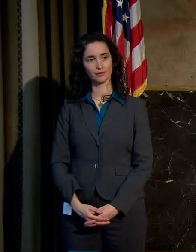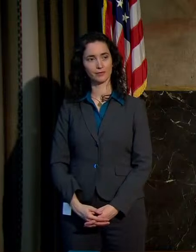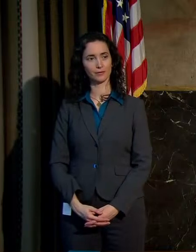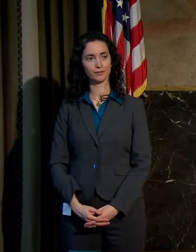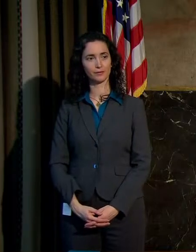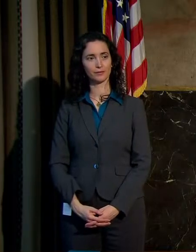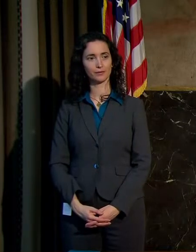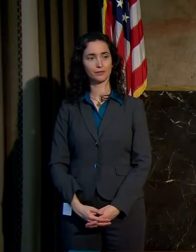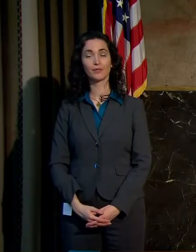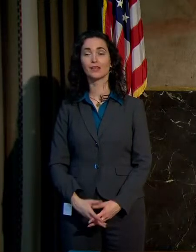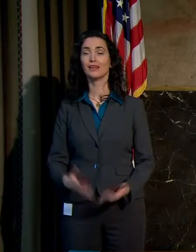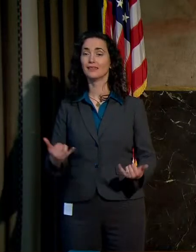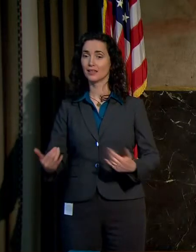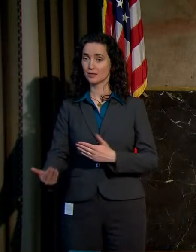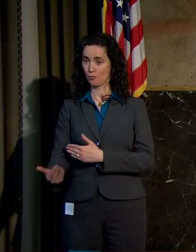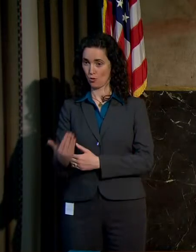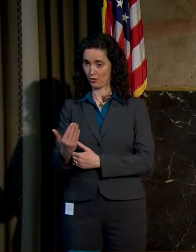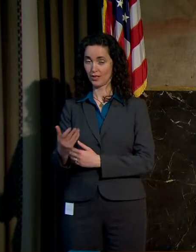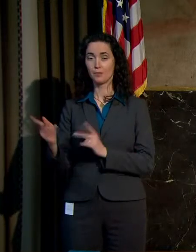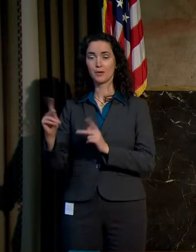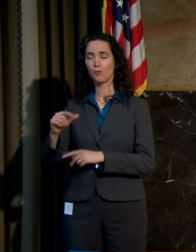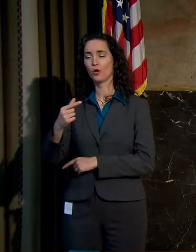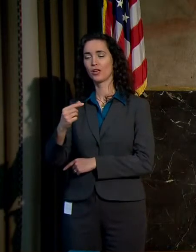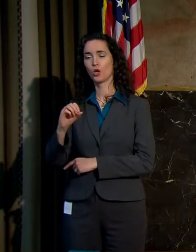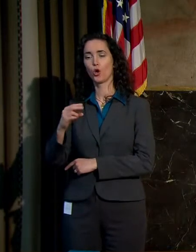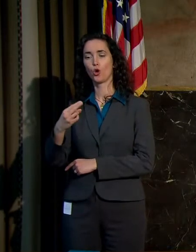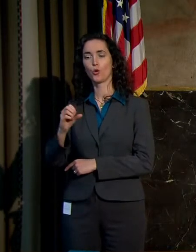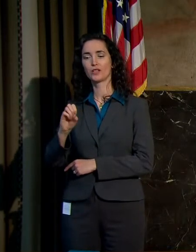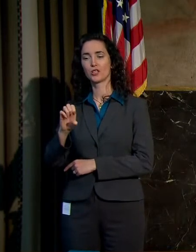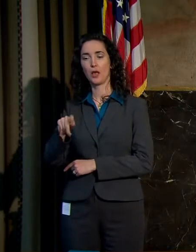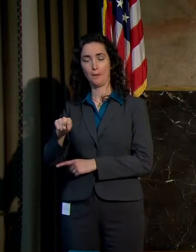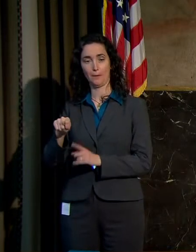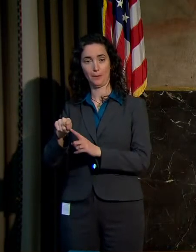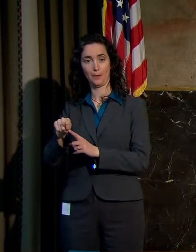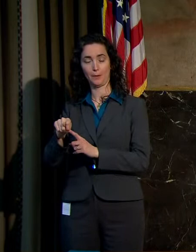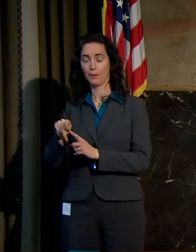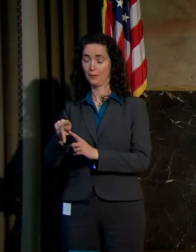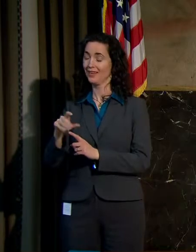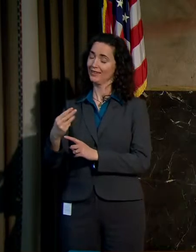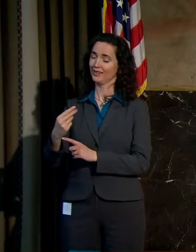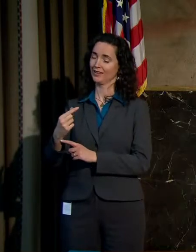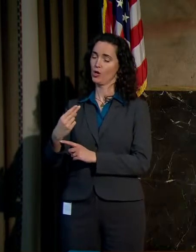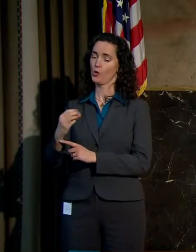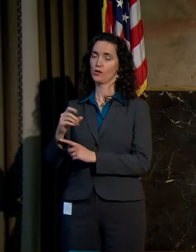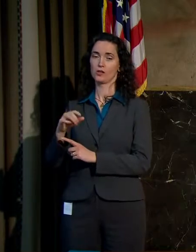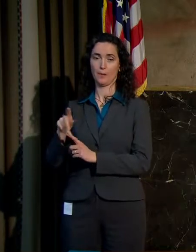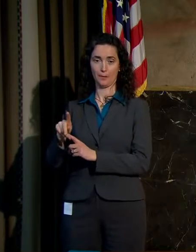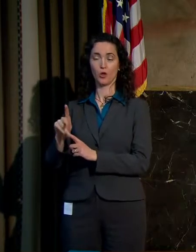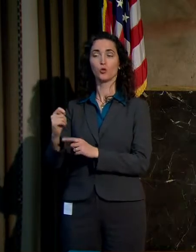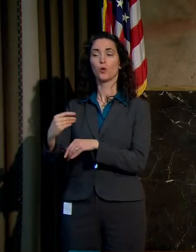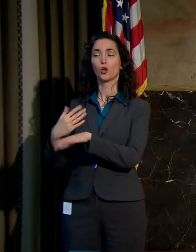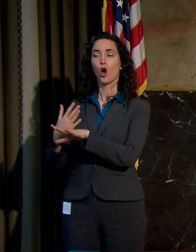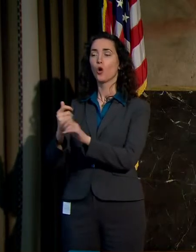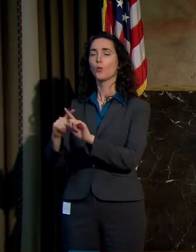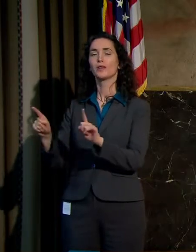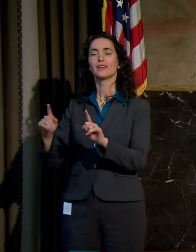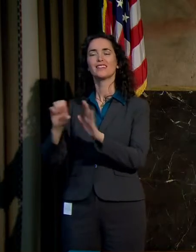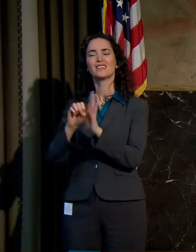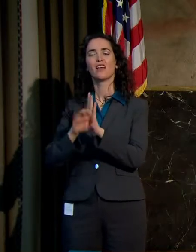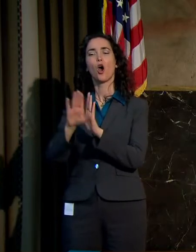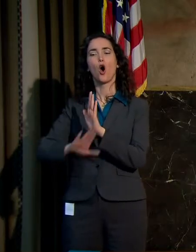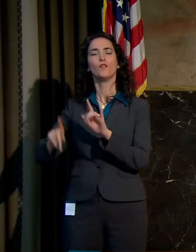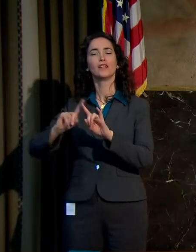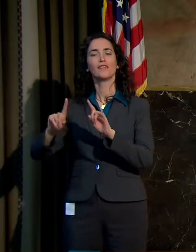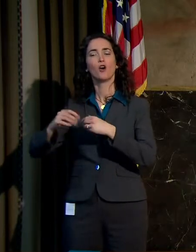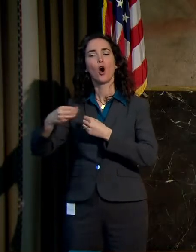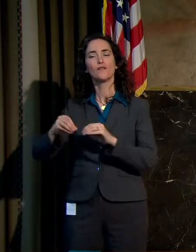the folks at GOSEP had a regional call with offices of emergency preparedness around the state to make sure